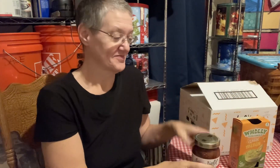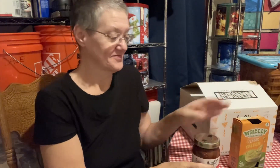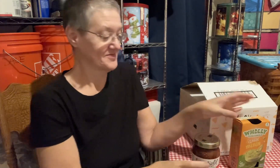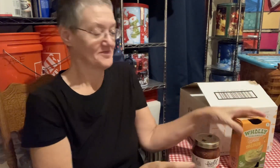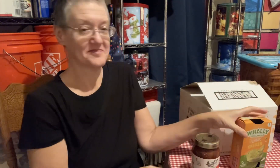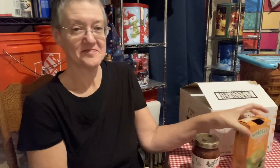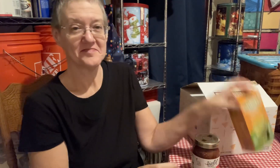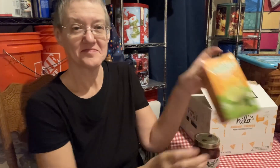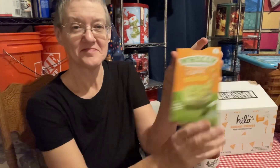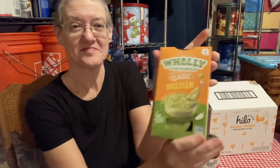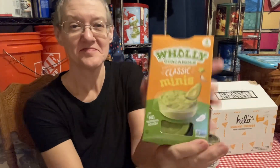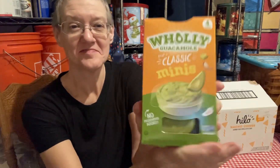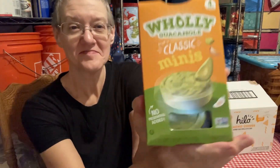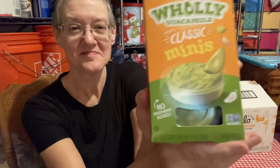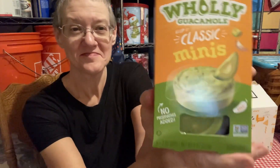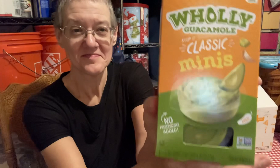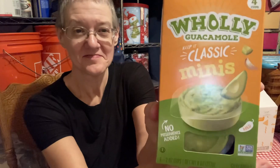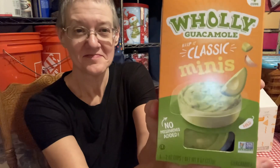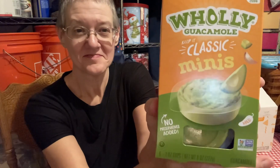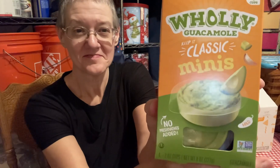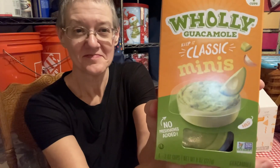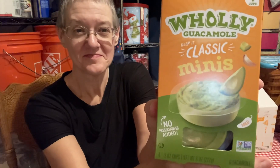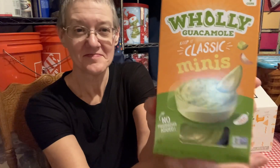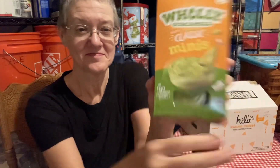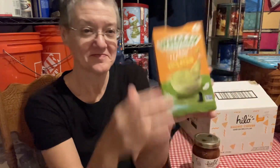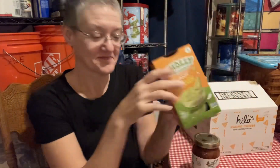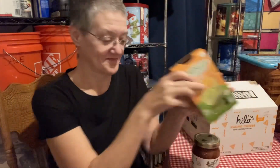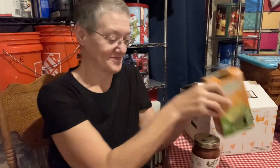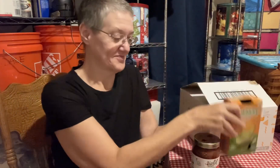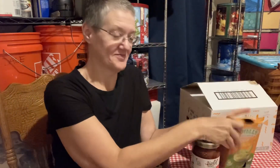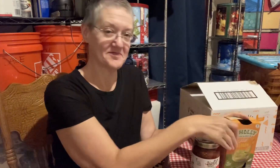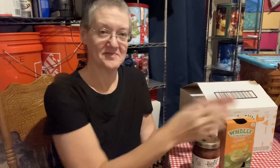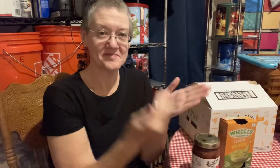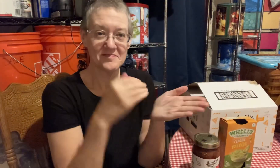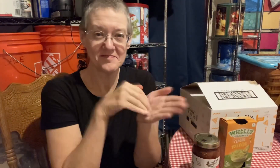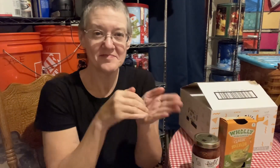salsa and mini holy guacamoles.